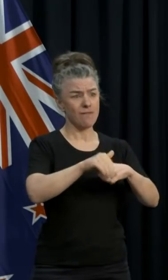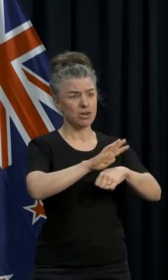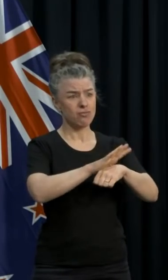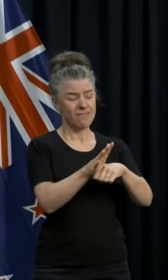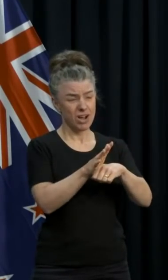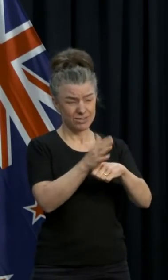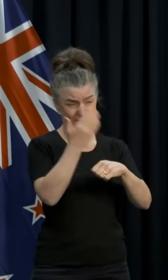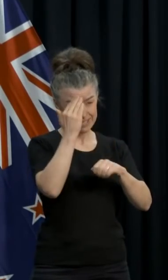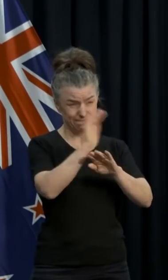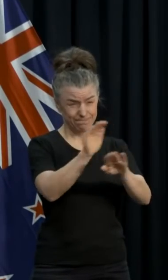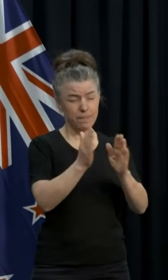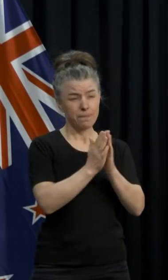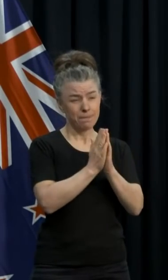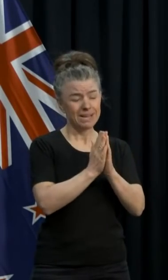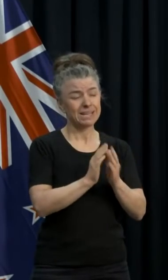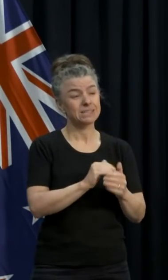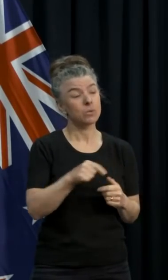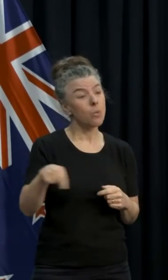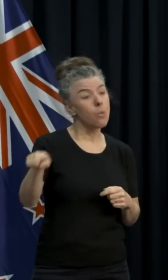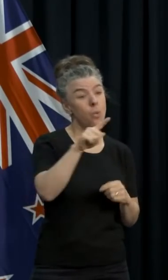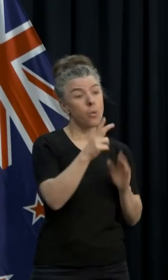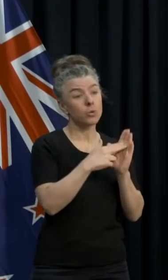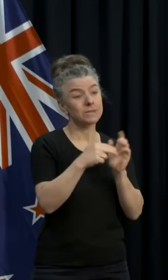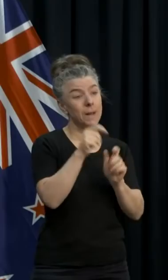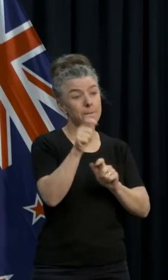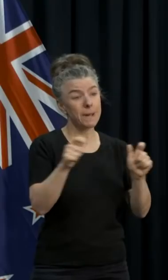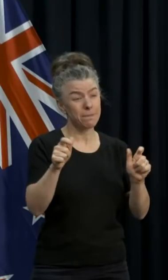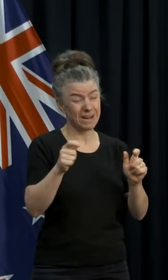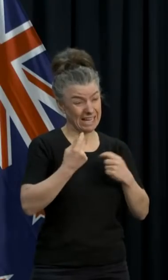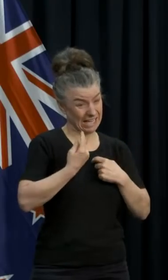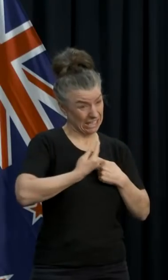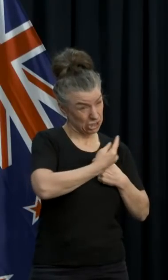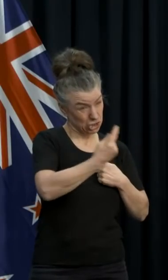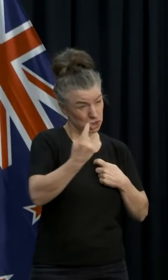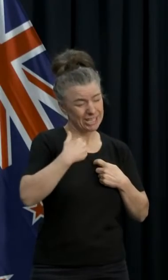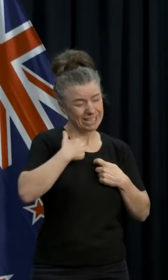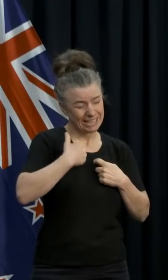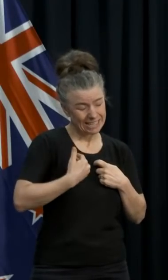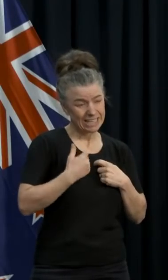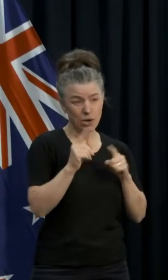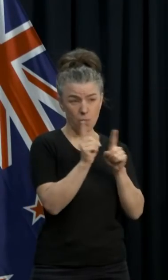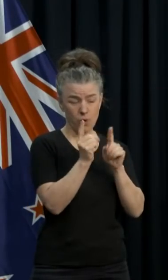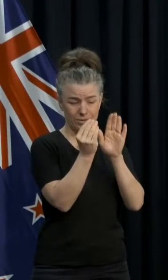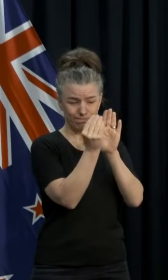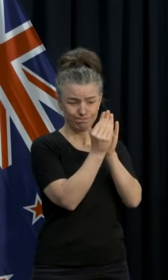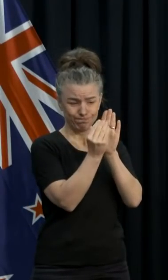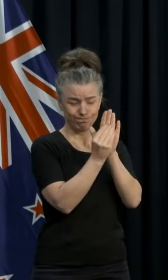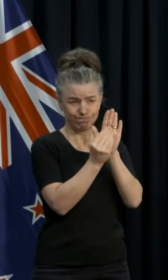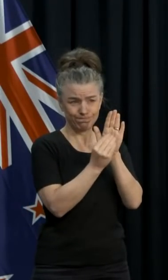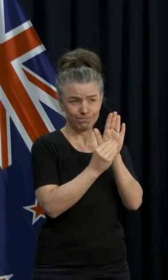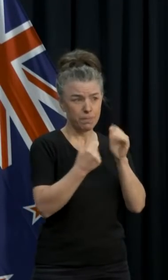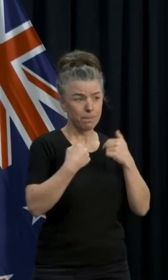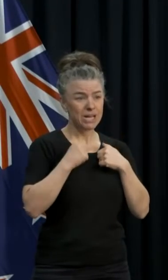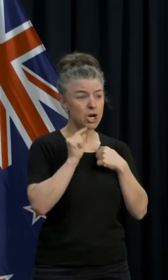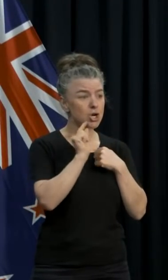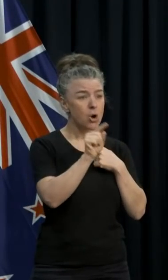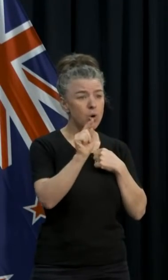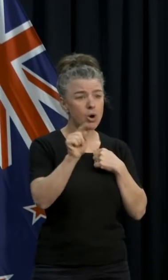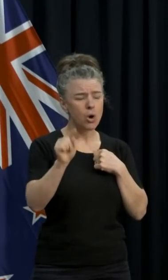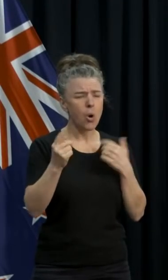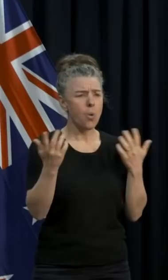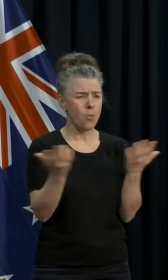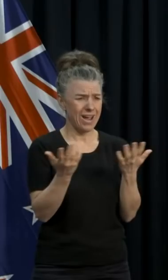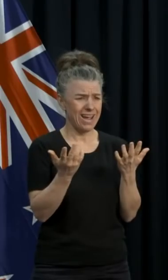COVID-19. And that is to ask every one of us to keep a digital diary of our